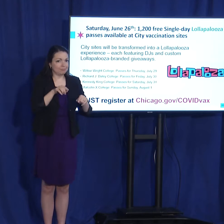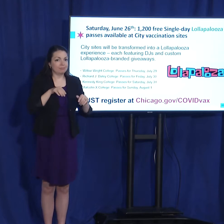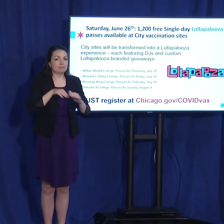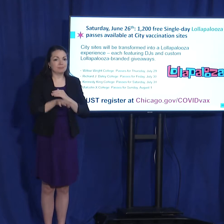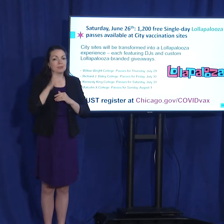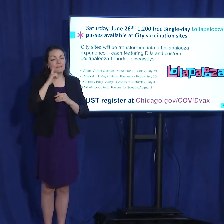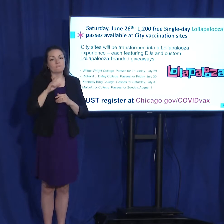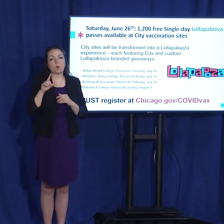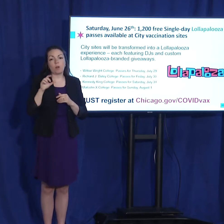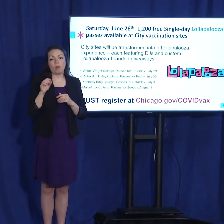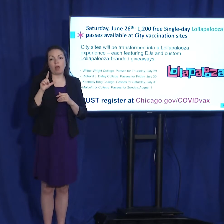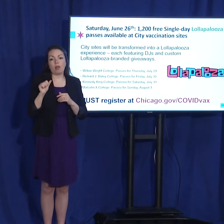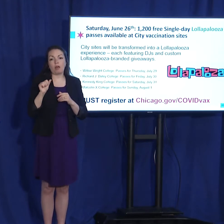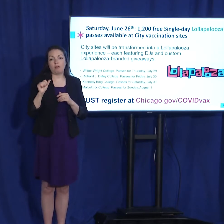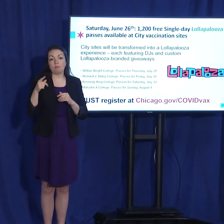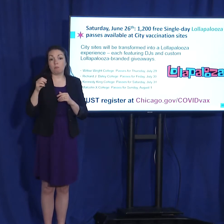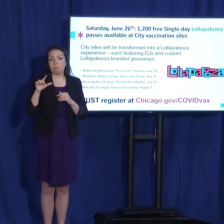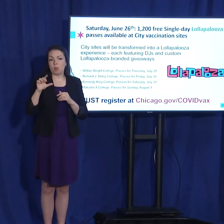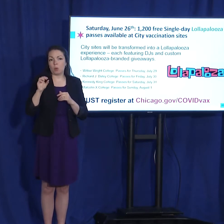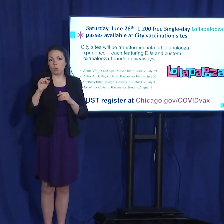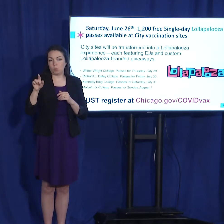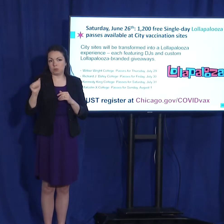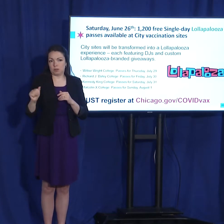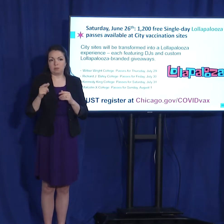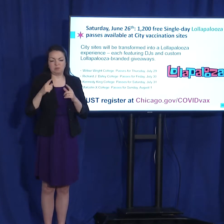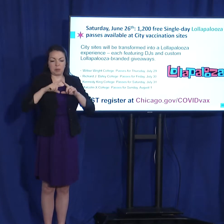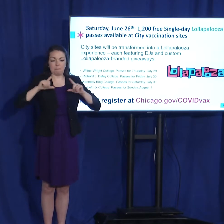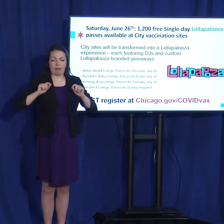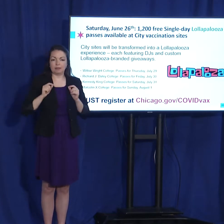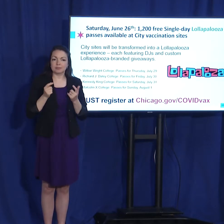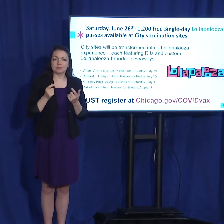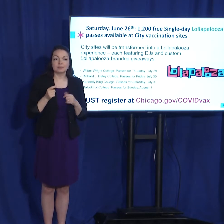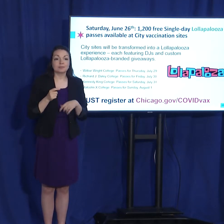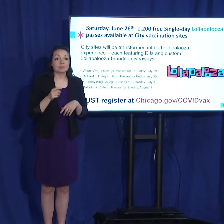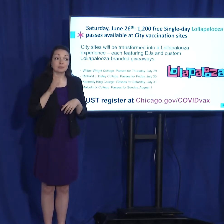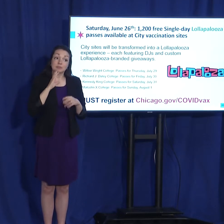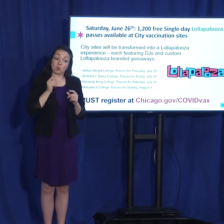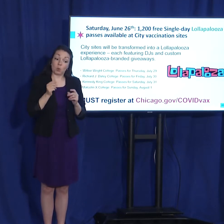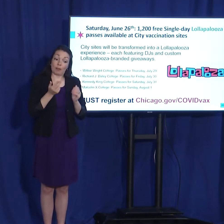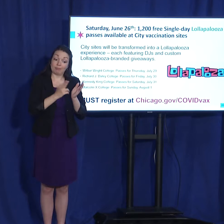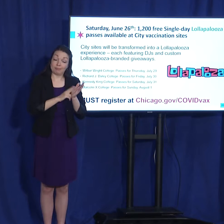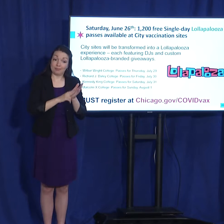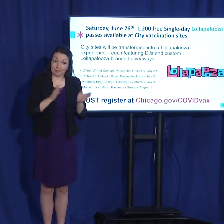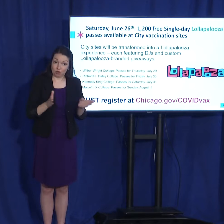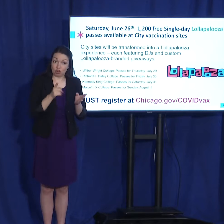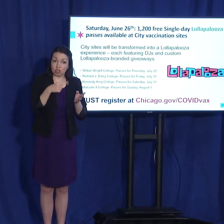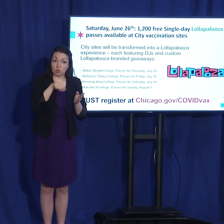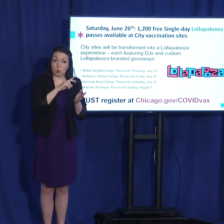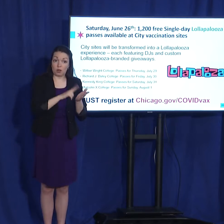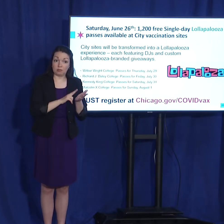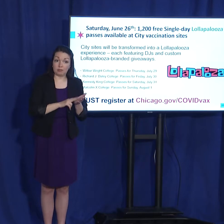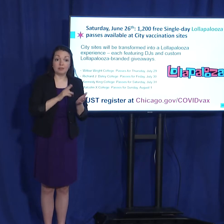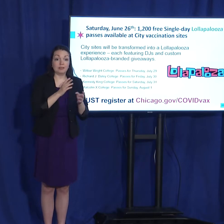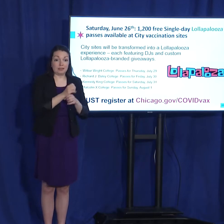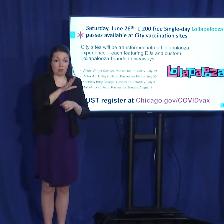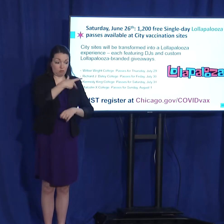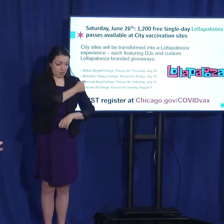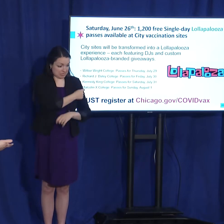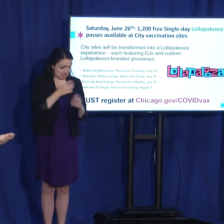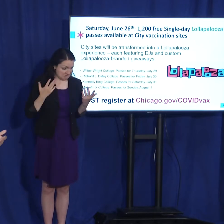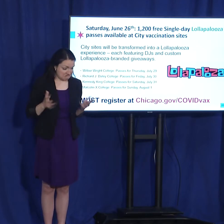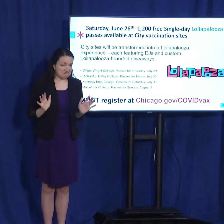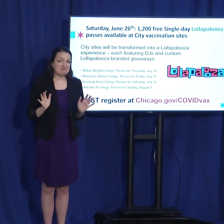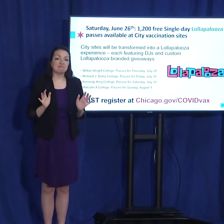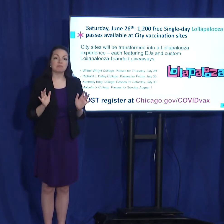Lollapalooza passes. And these have been going quickly, so we encourage you to register and come out on Saturday, get your vaccine.